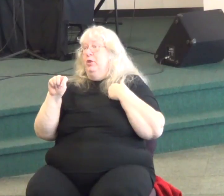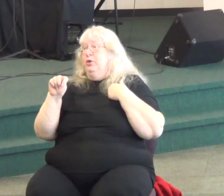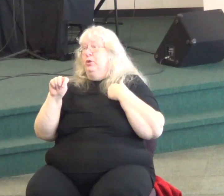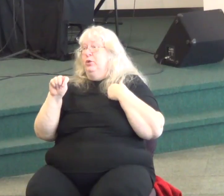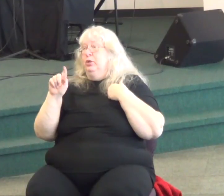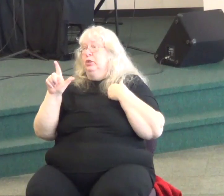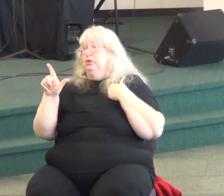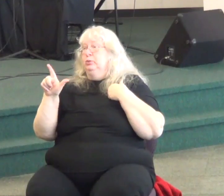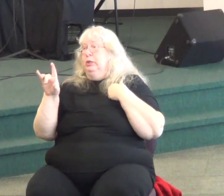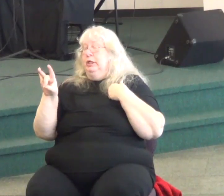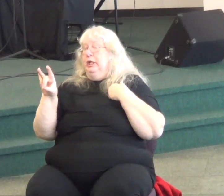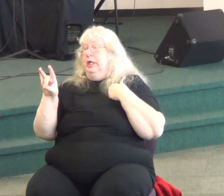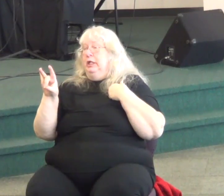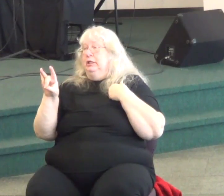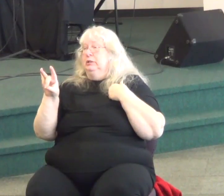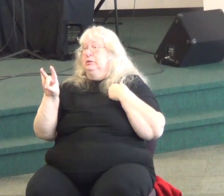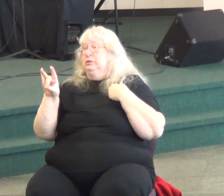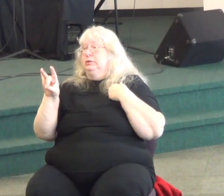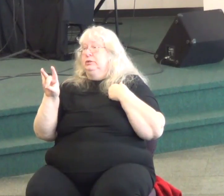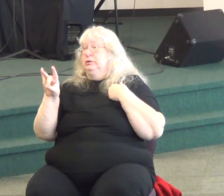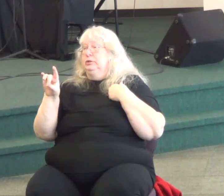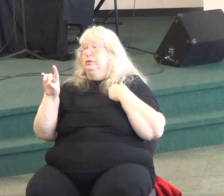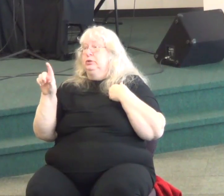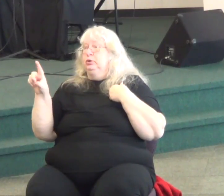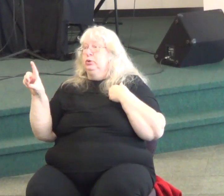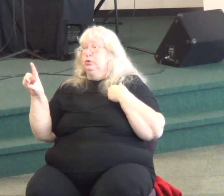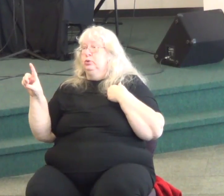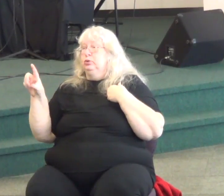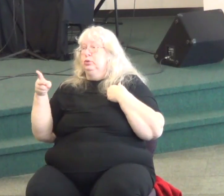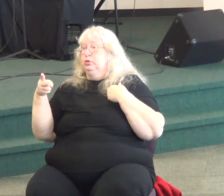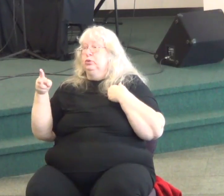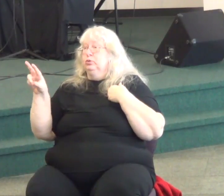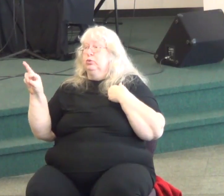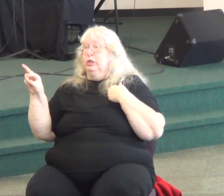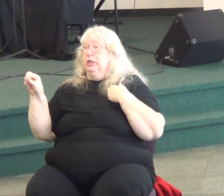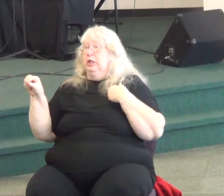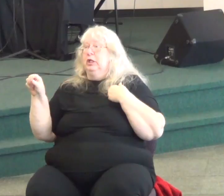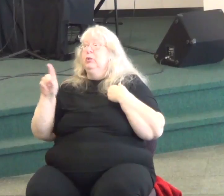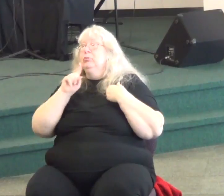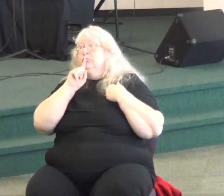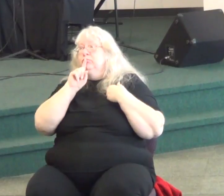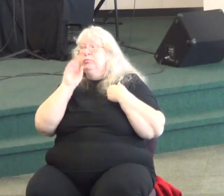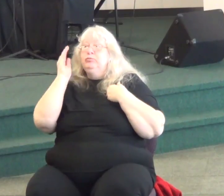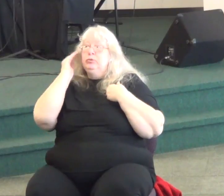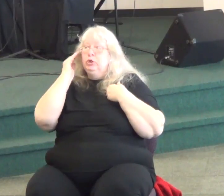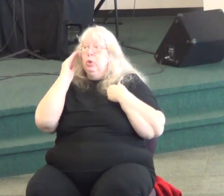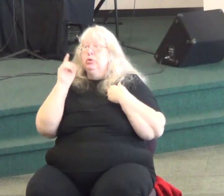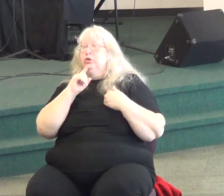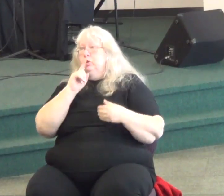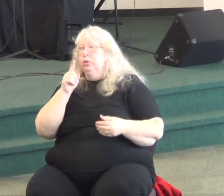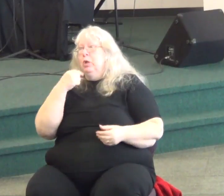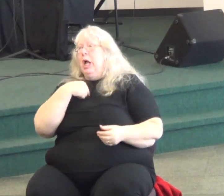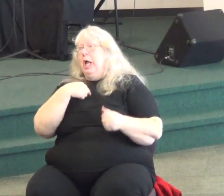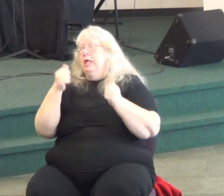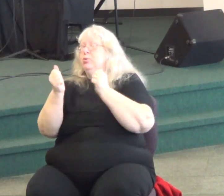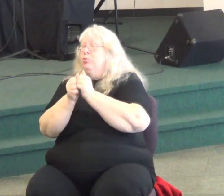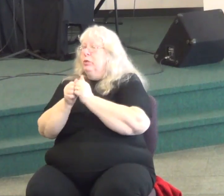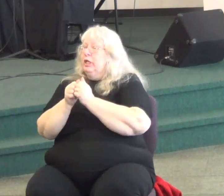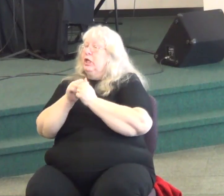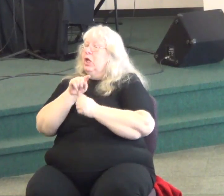of the verse. And be sure of this, I'm with you always, even to the end of the